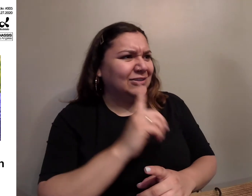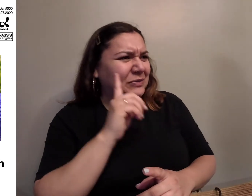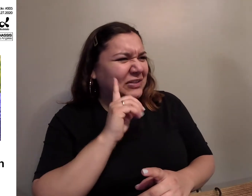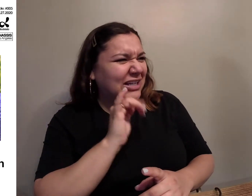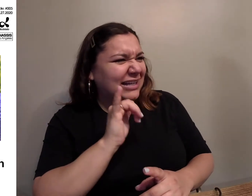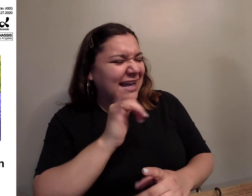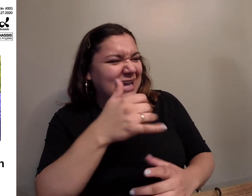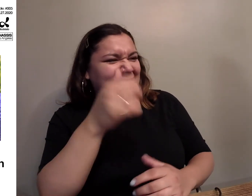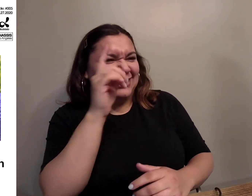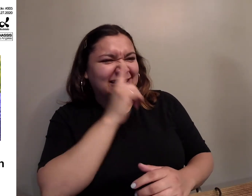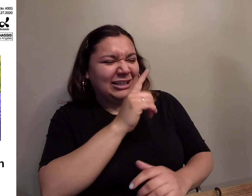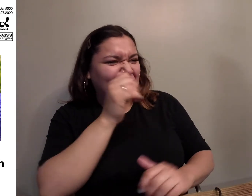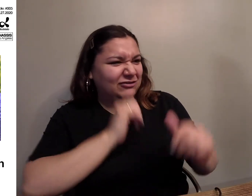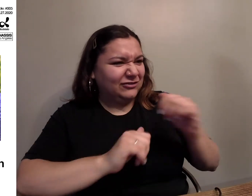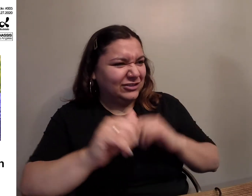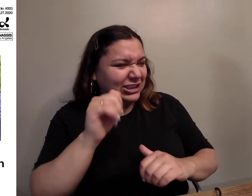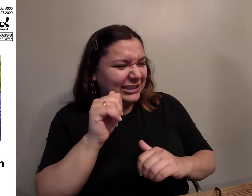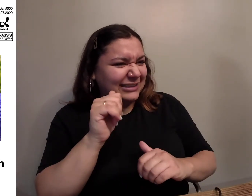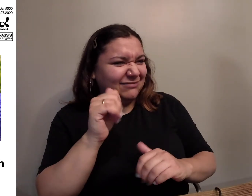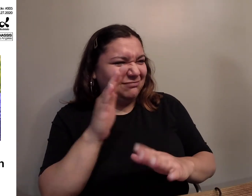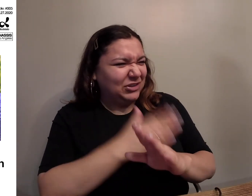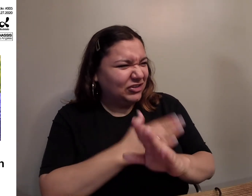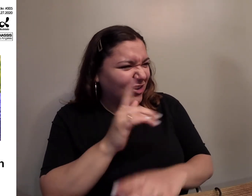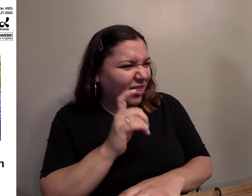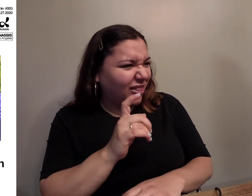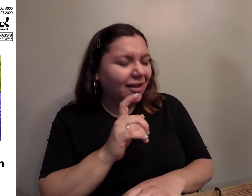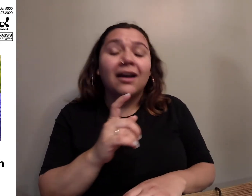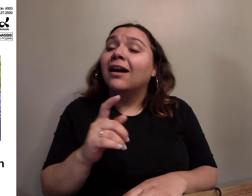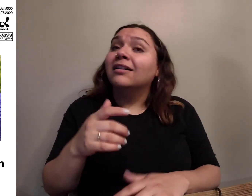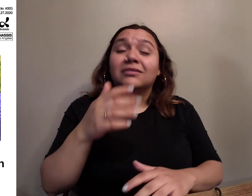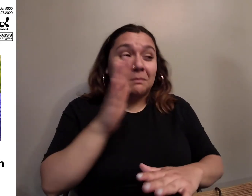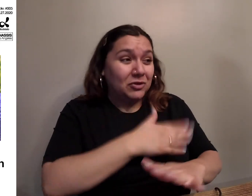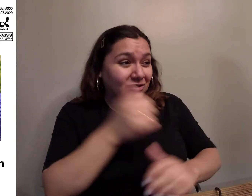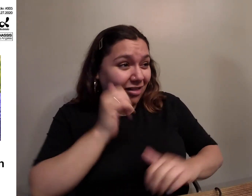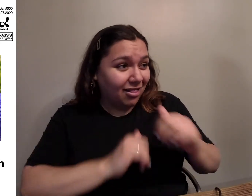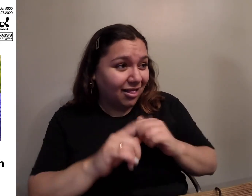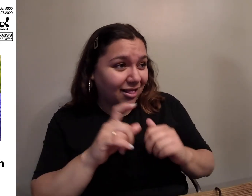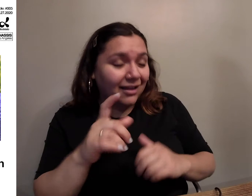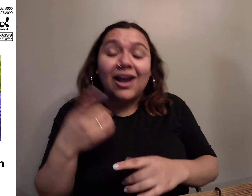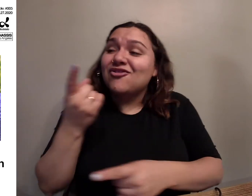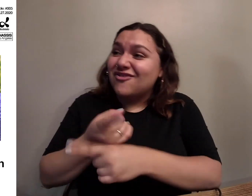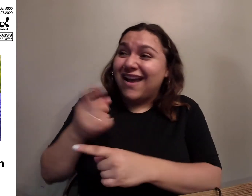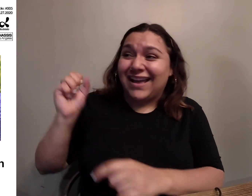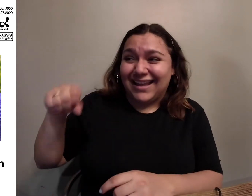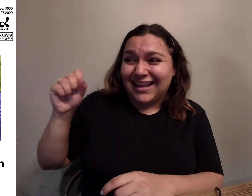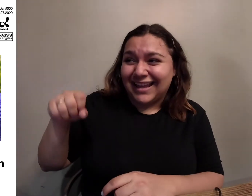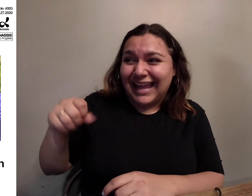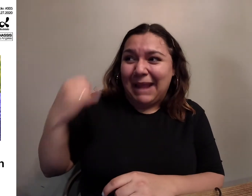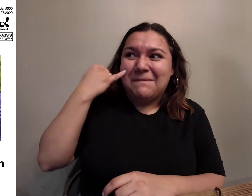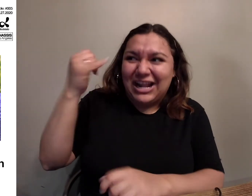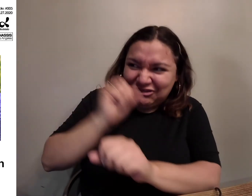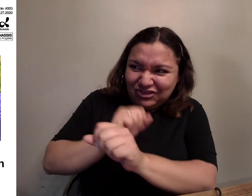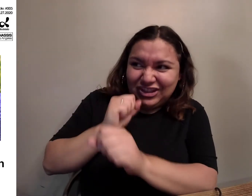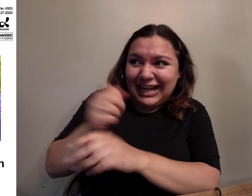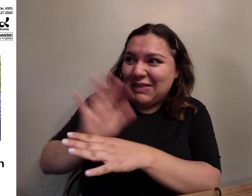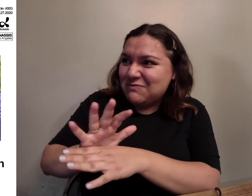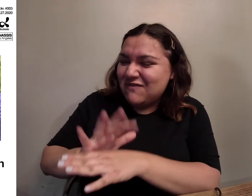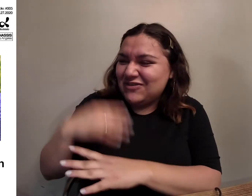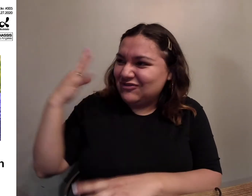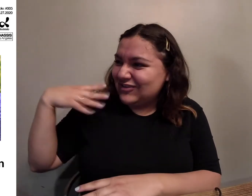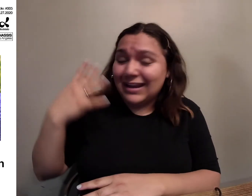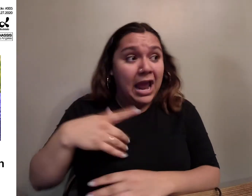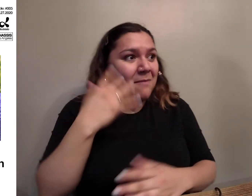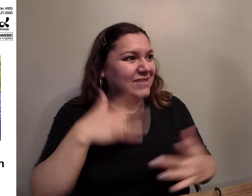sci-fi musical. Oh my goodness! I mean, I've been working. I can't wait.